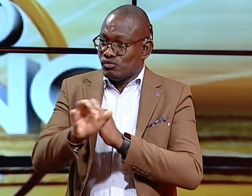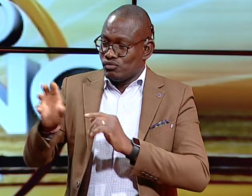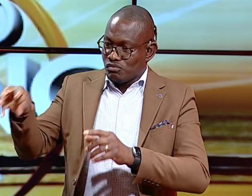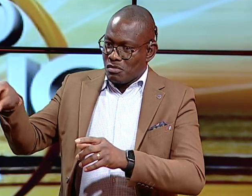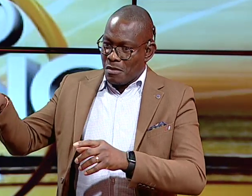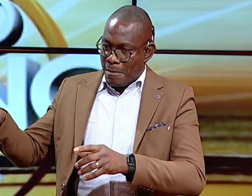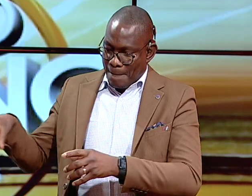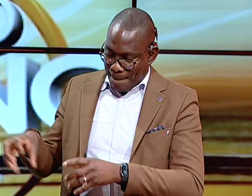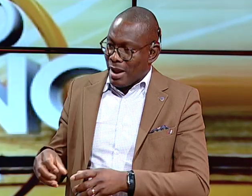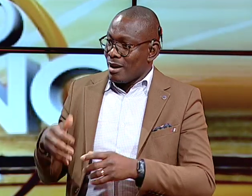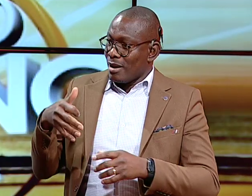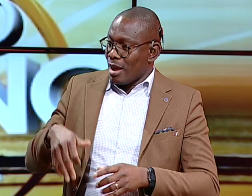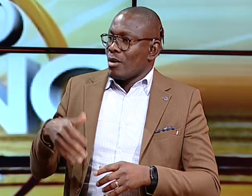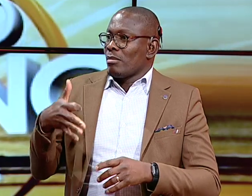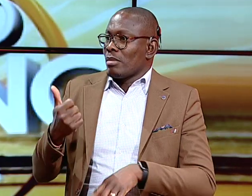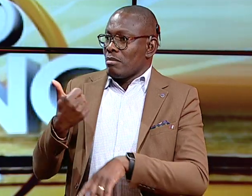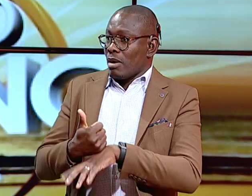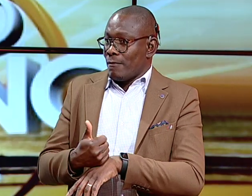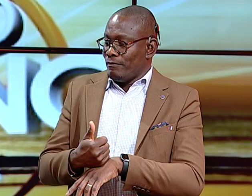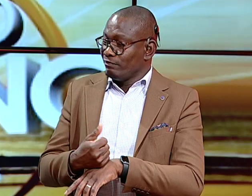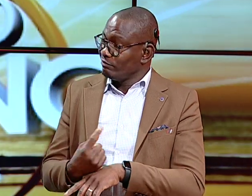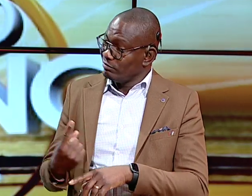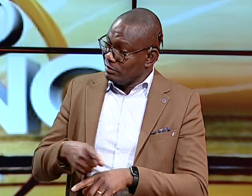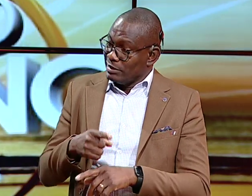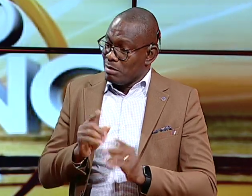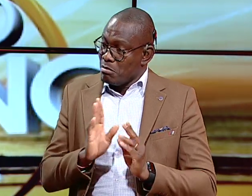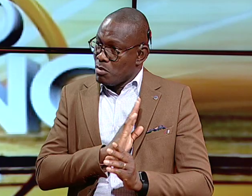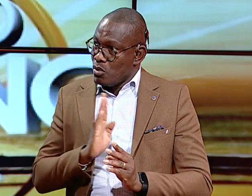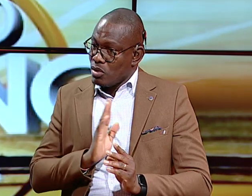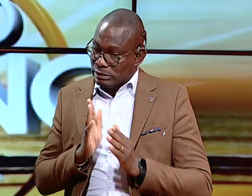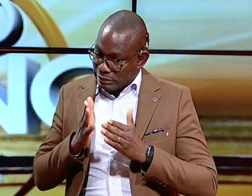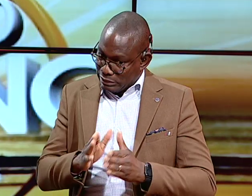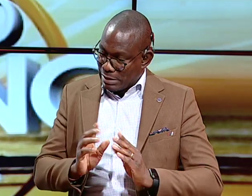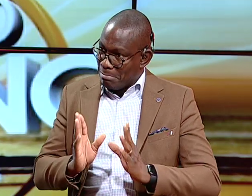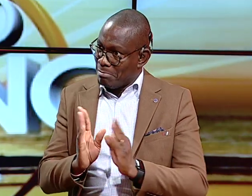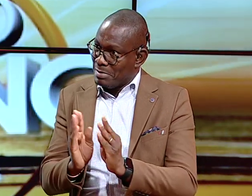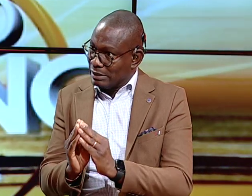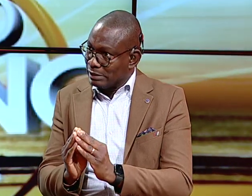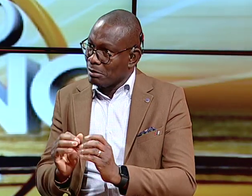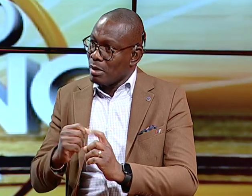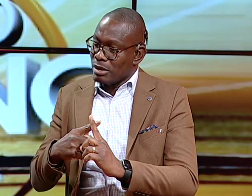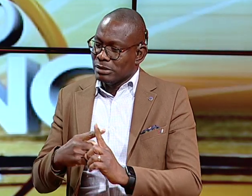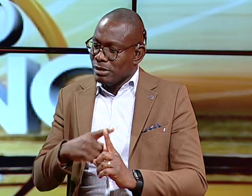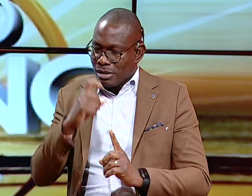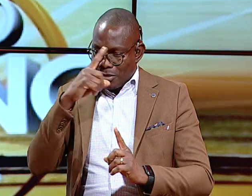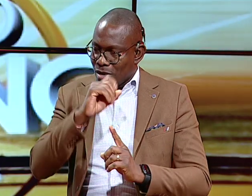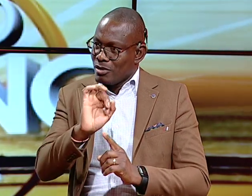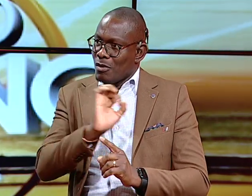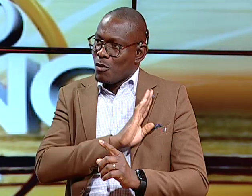through, they do have these board meetings in different countries. So this time around, it was